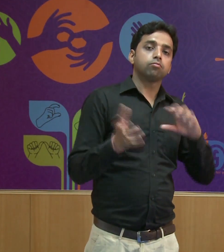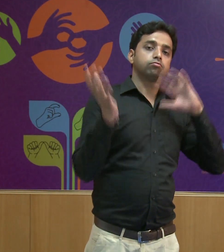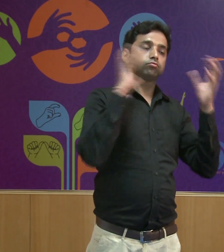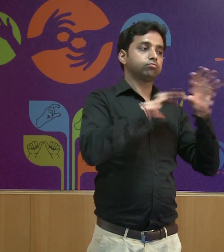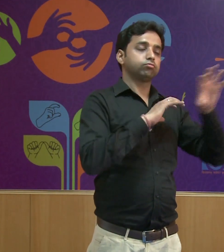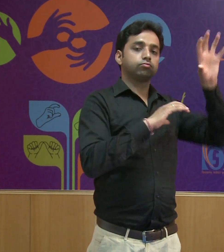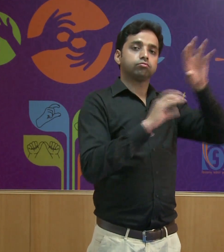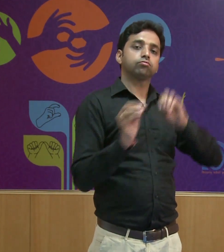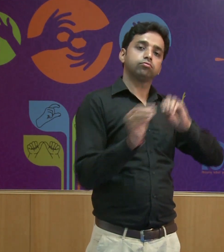countries.